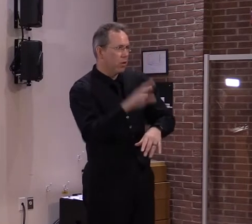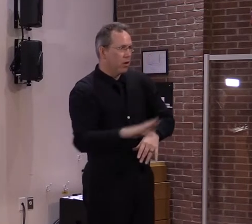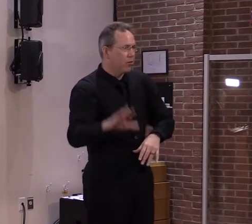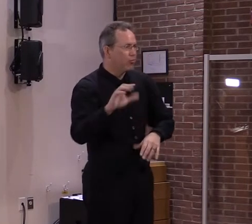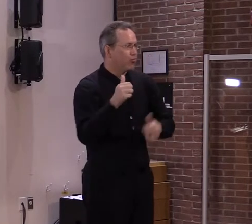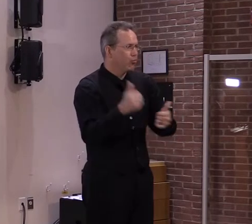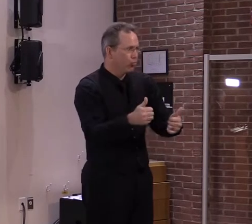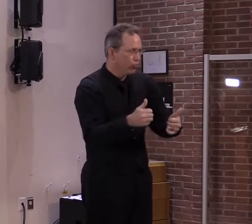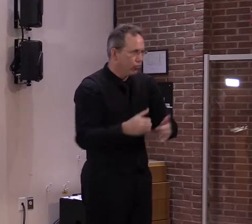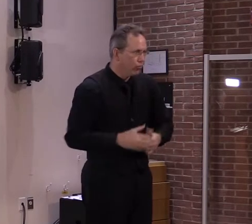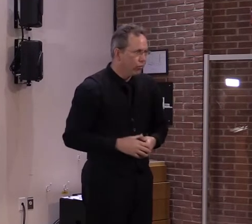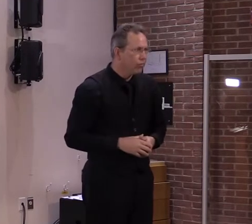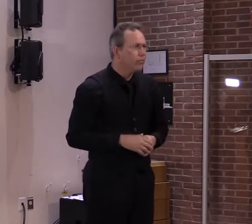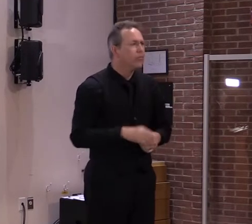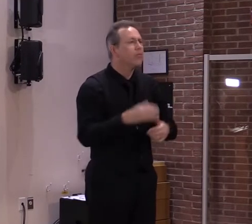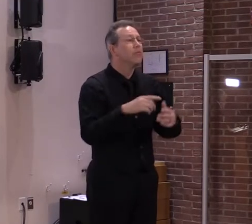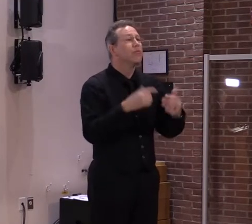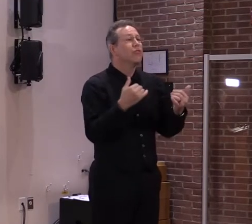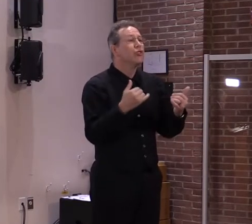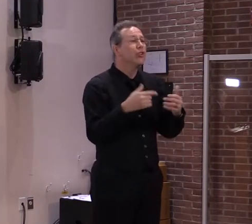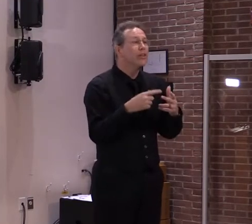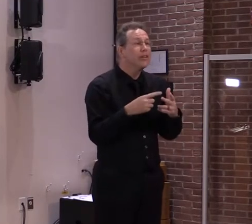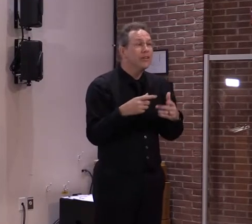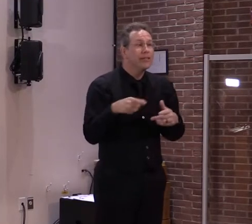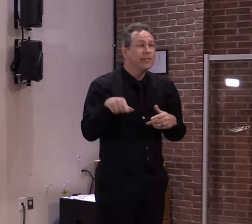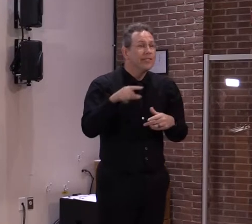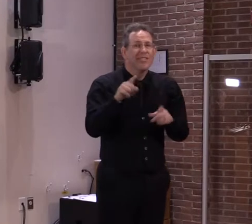we are currently, as the commissioner had talked about,